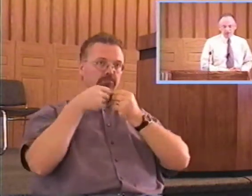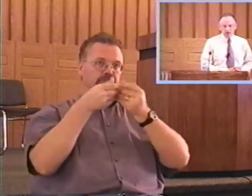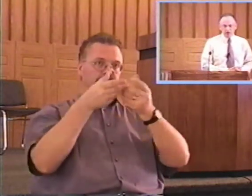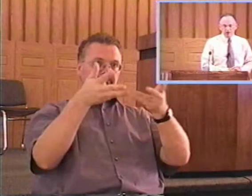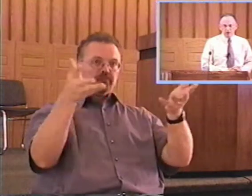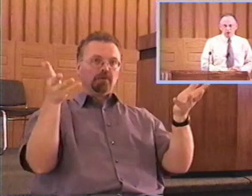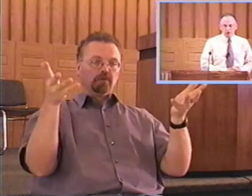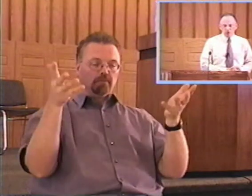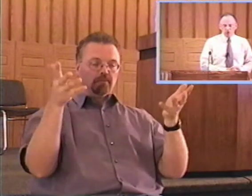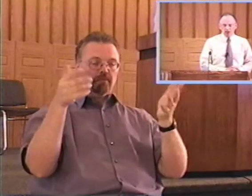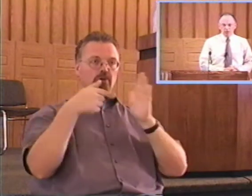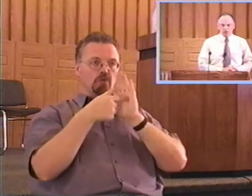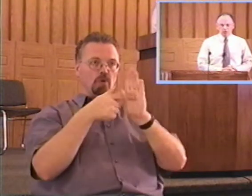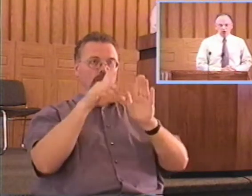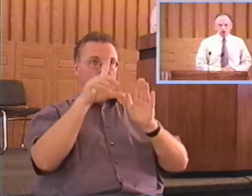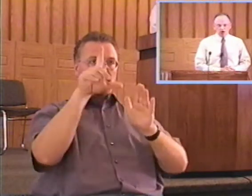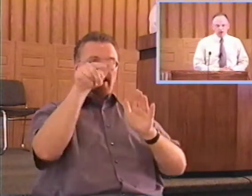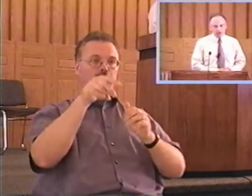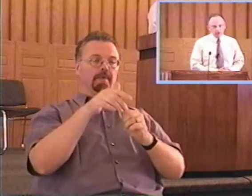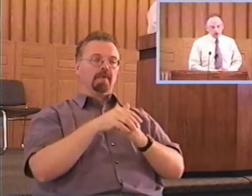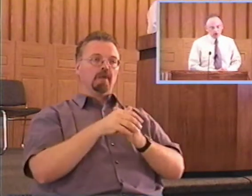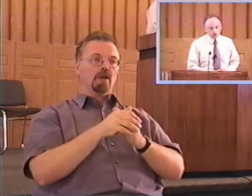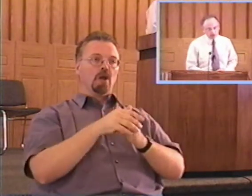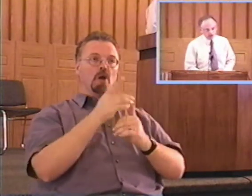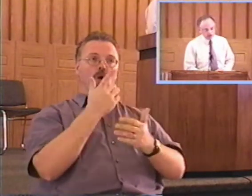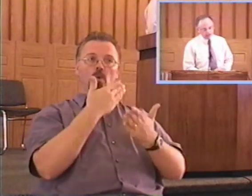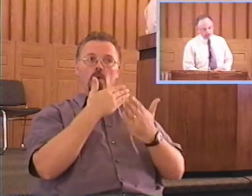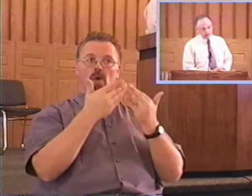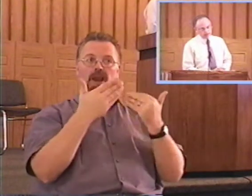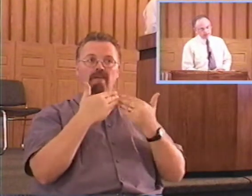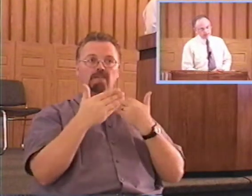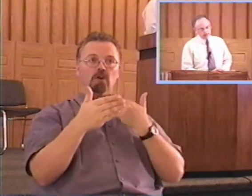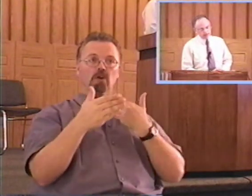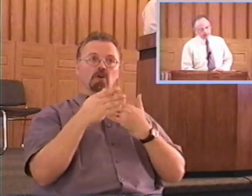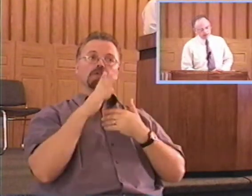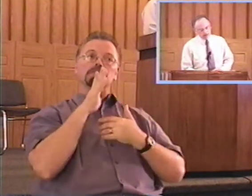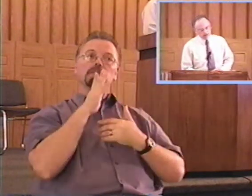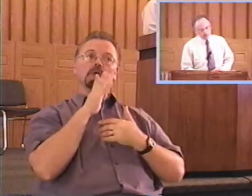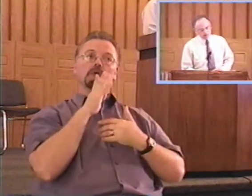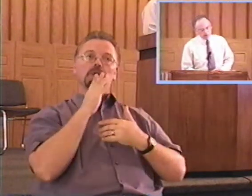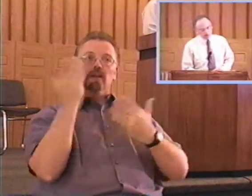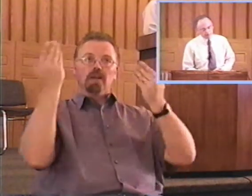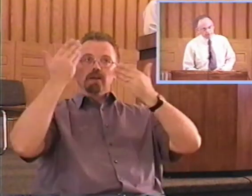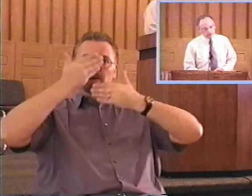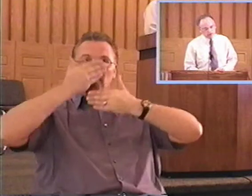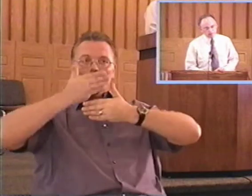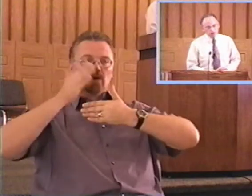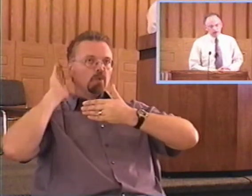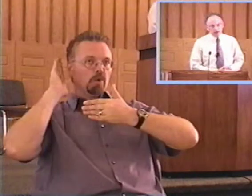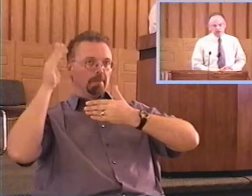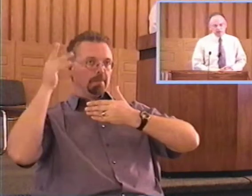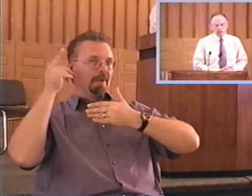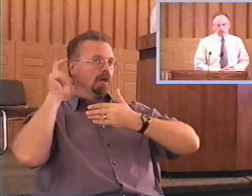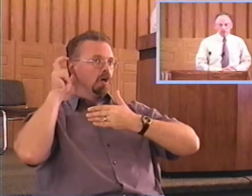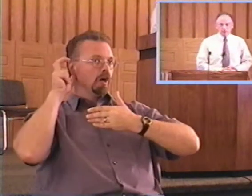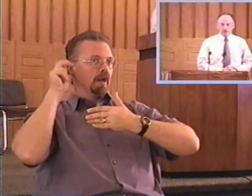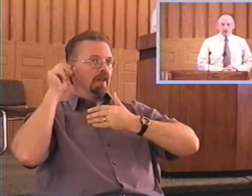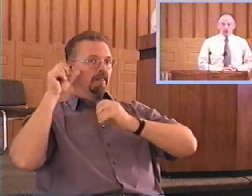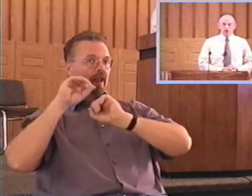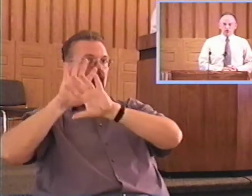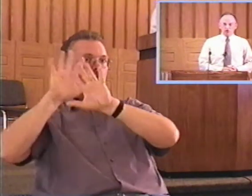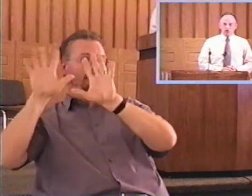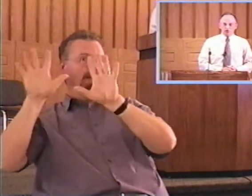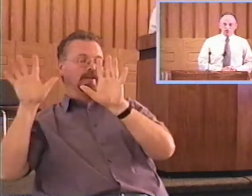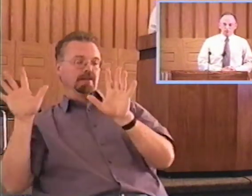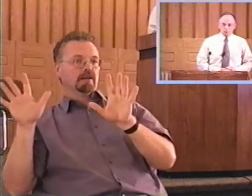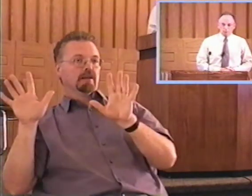Therefore, whatever you have spoken in the dark will be heard in the light. And what you have spoken in the ear in